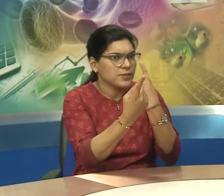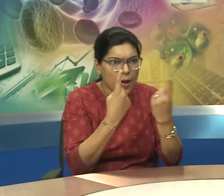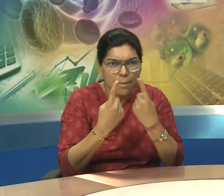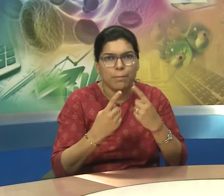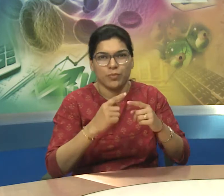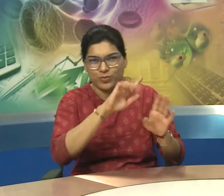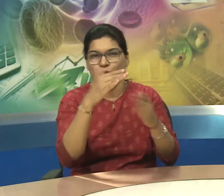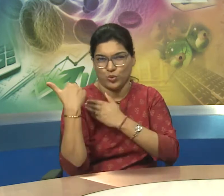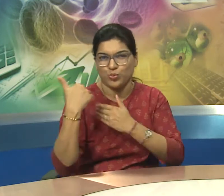like